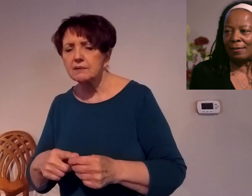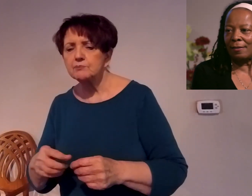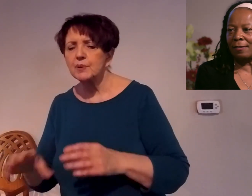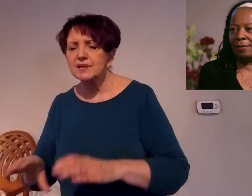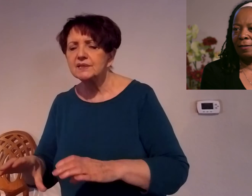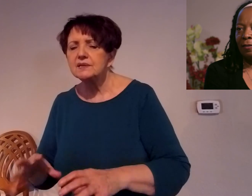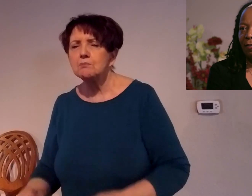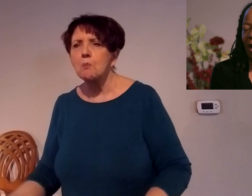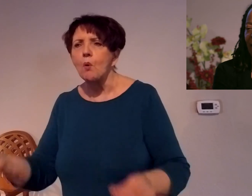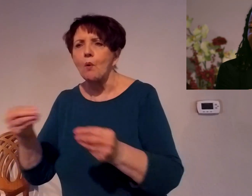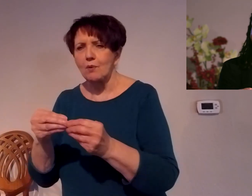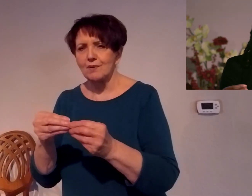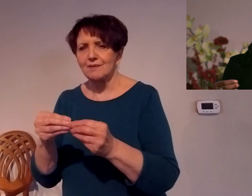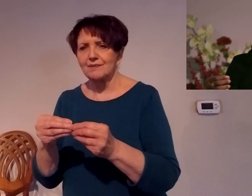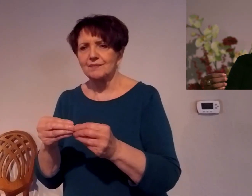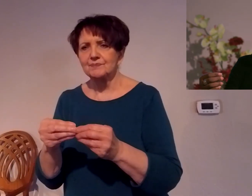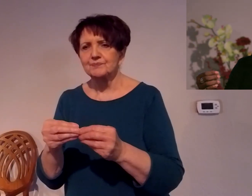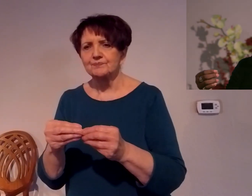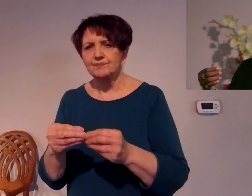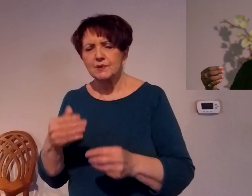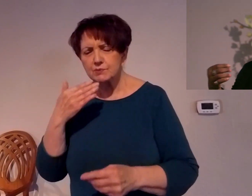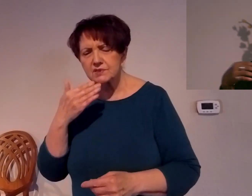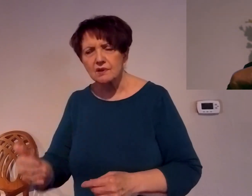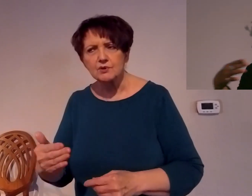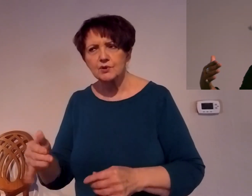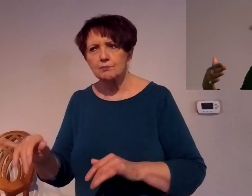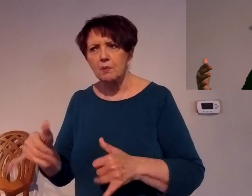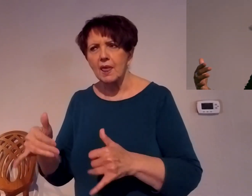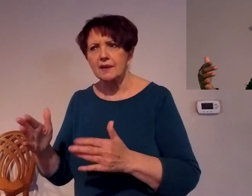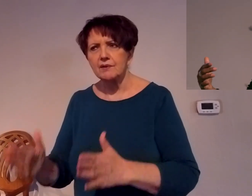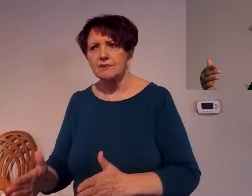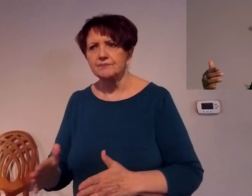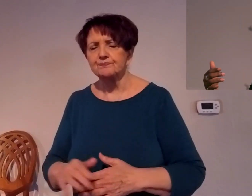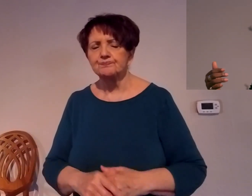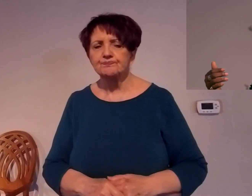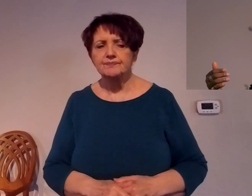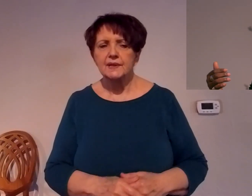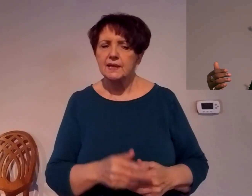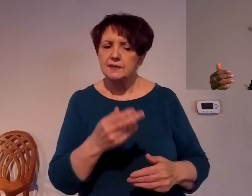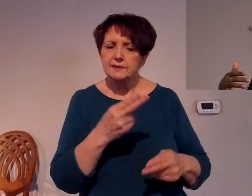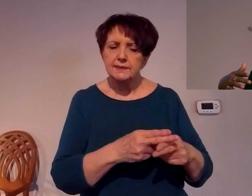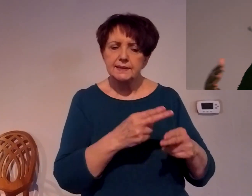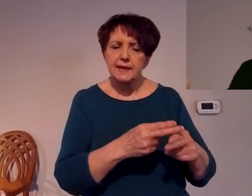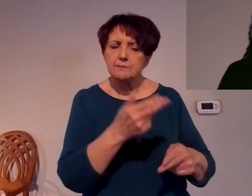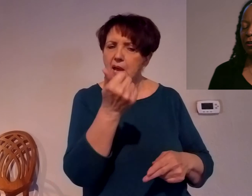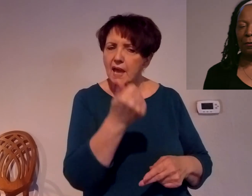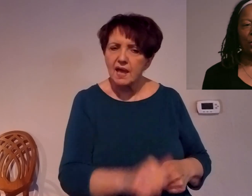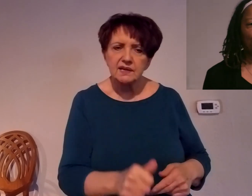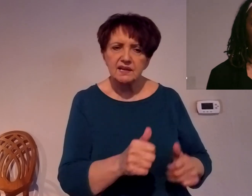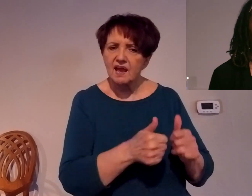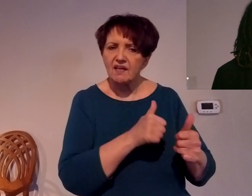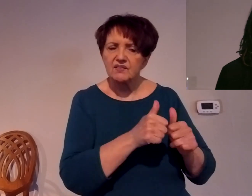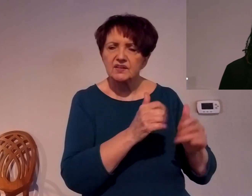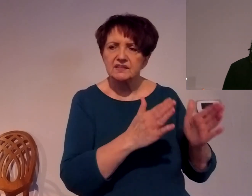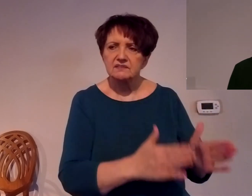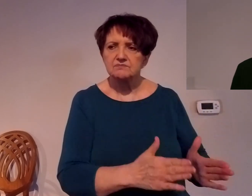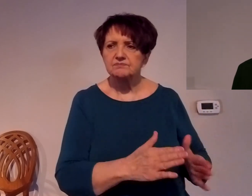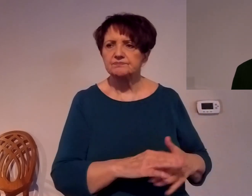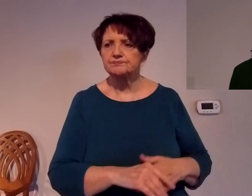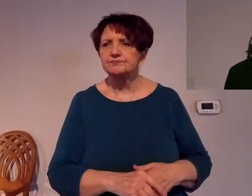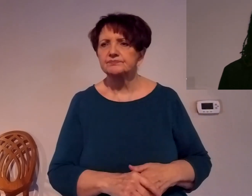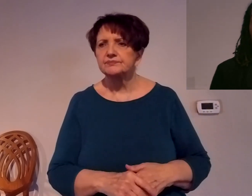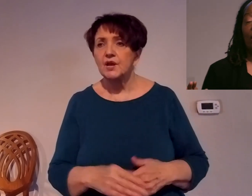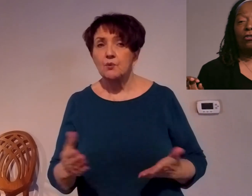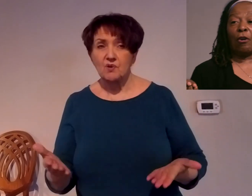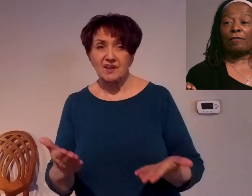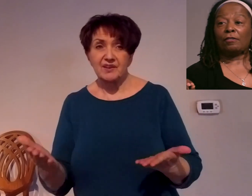that, right? You can name any athlete. And right here in our community, I know some